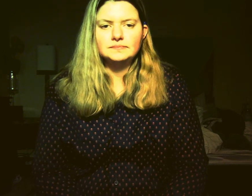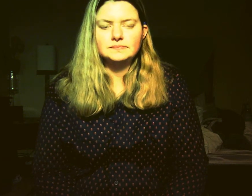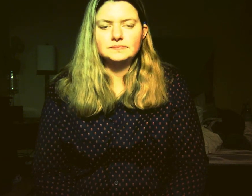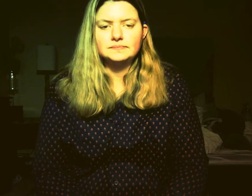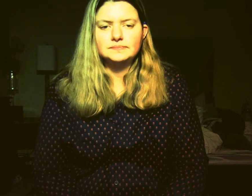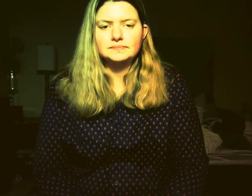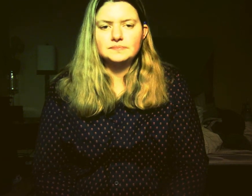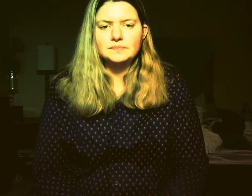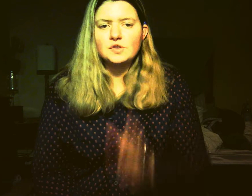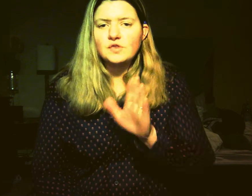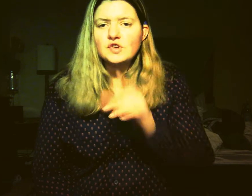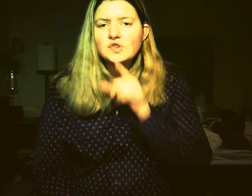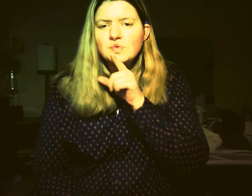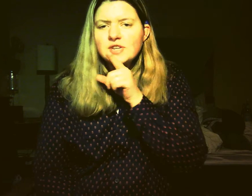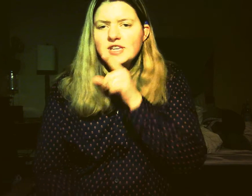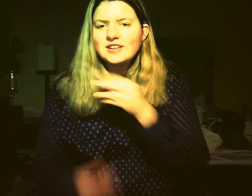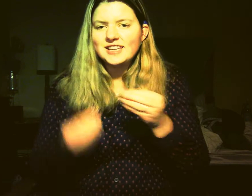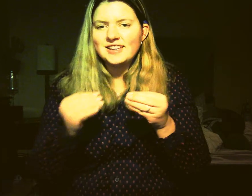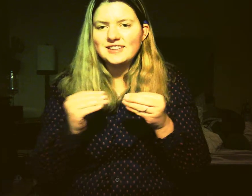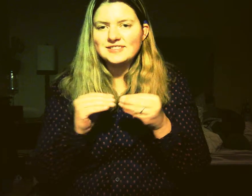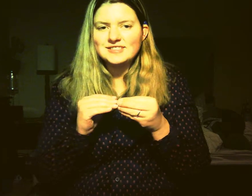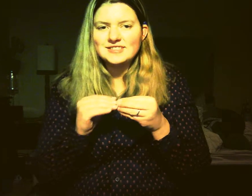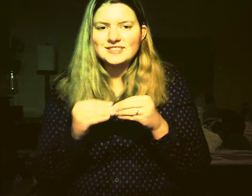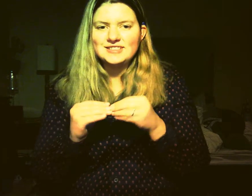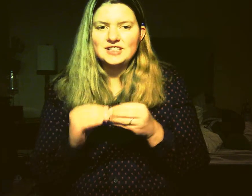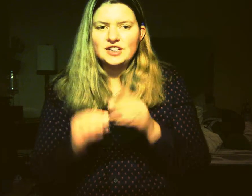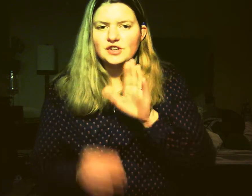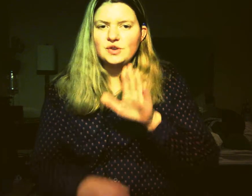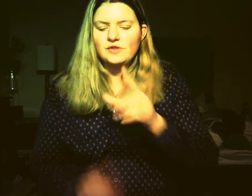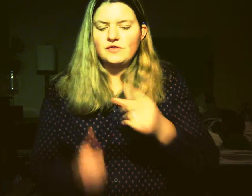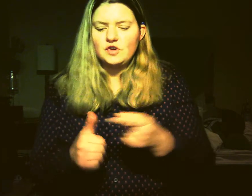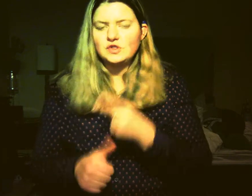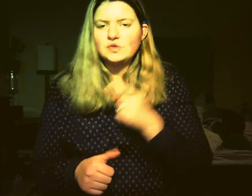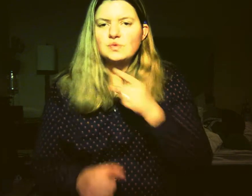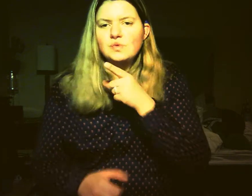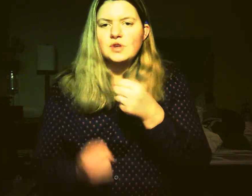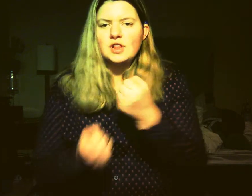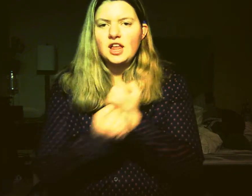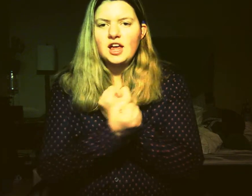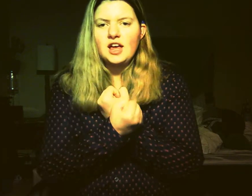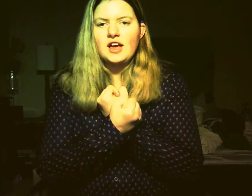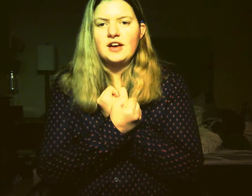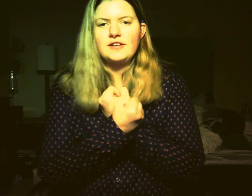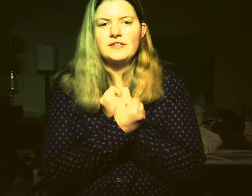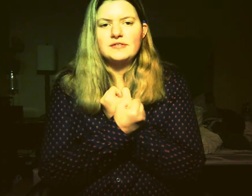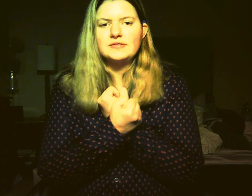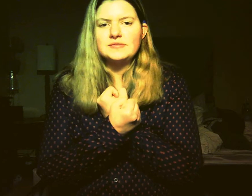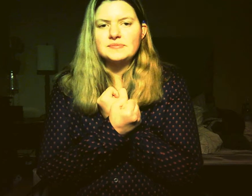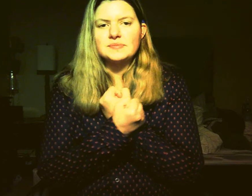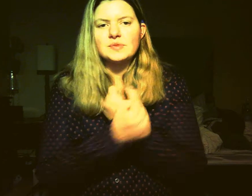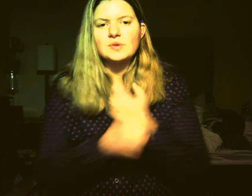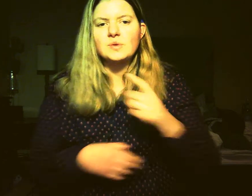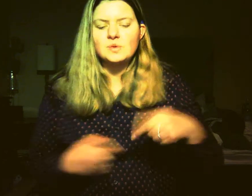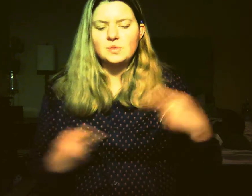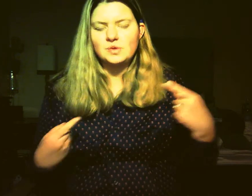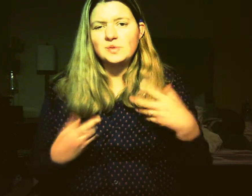Your first real kiss, your first true love, you